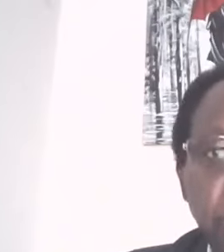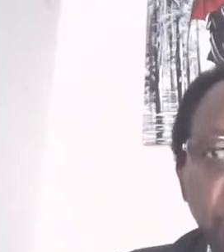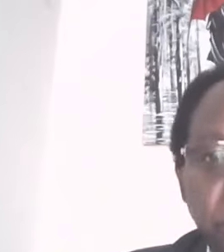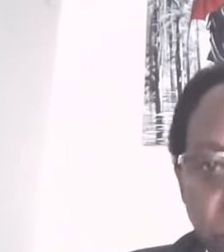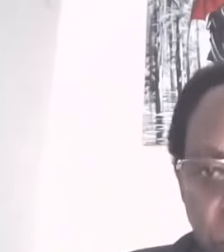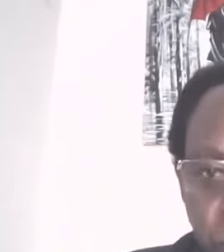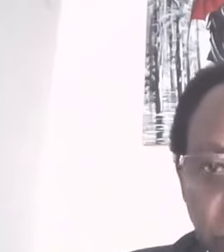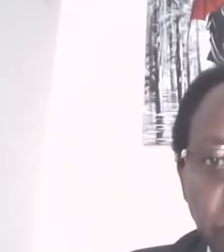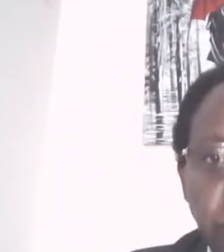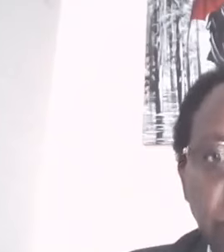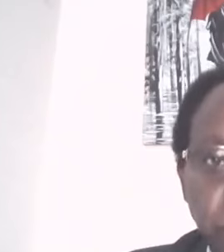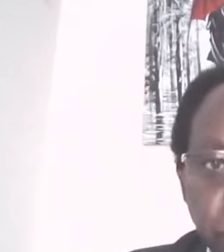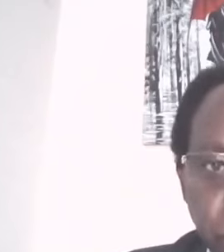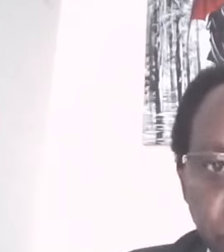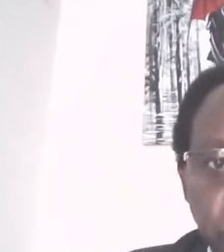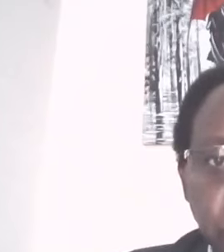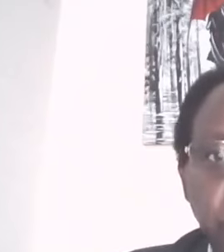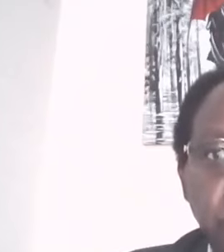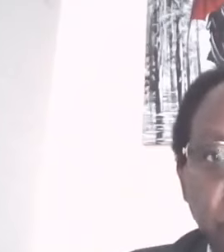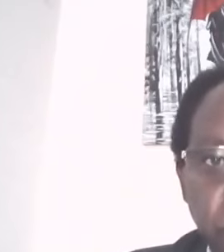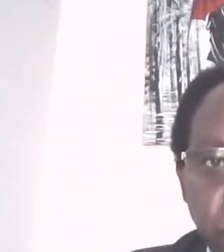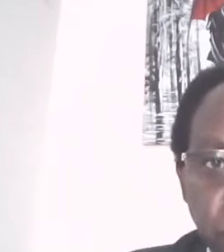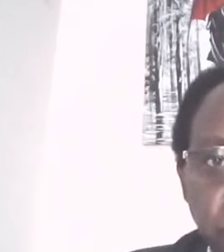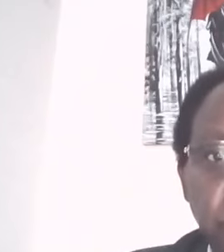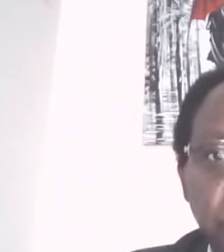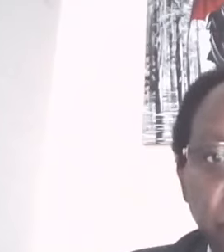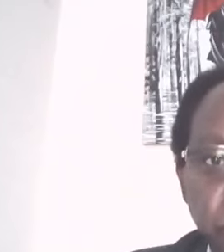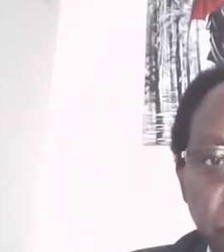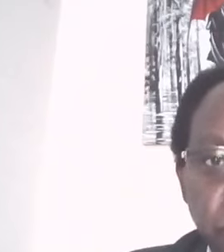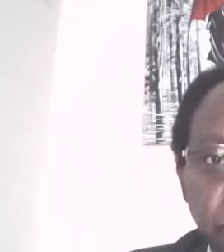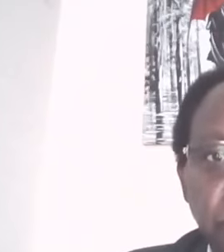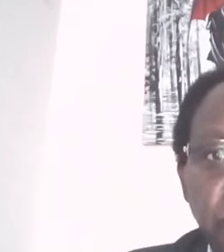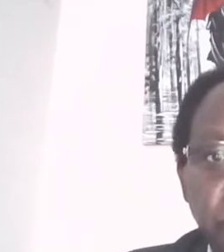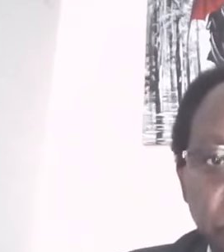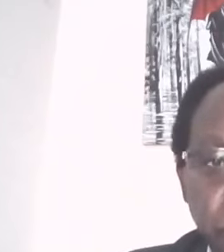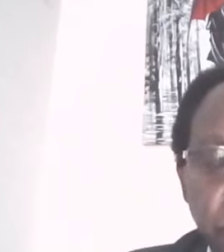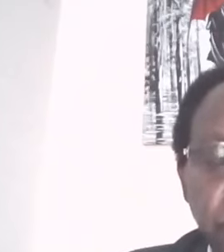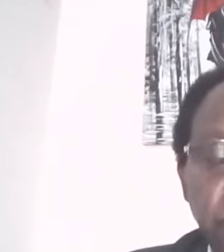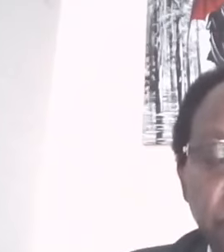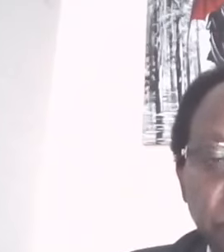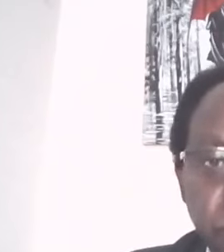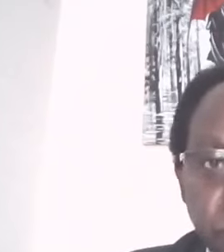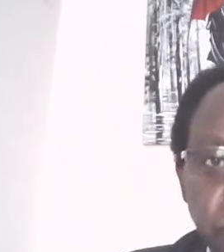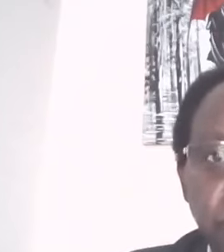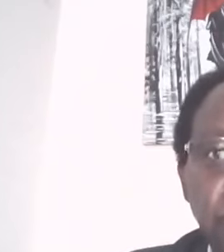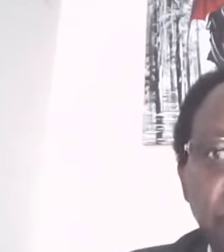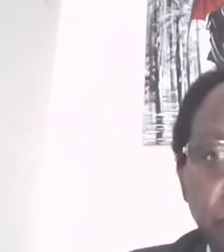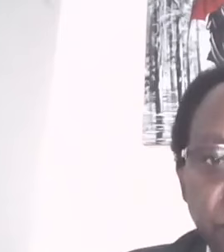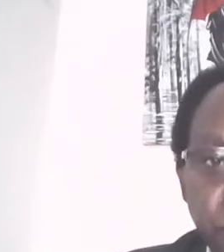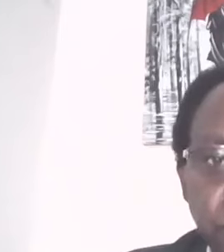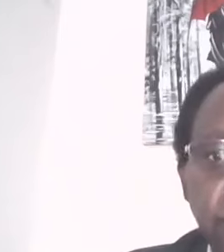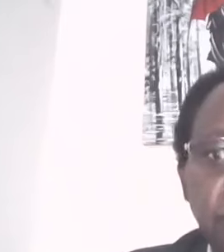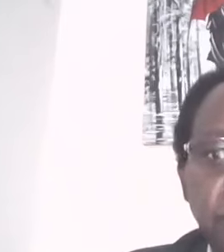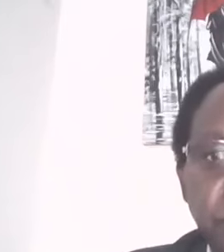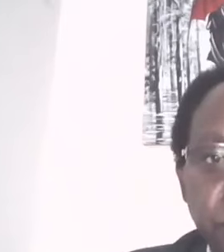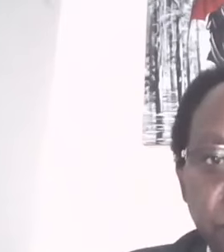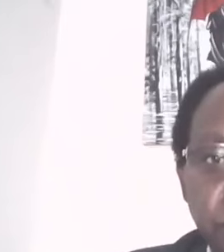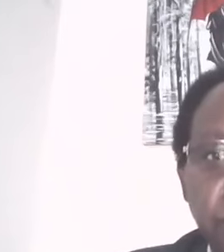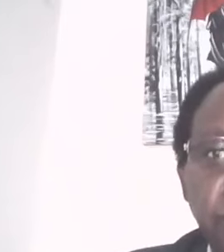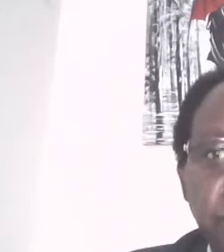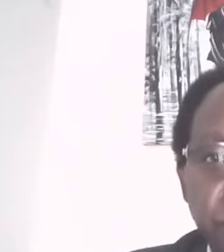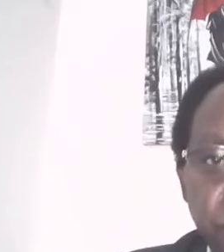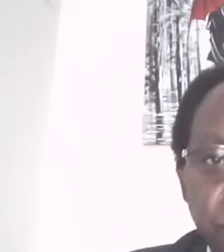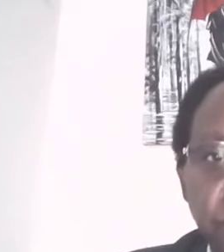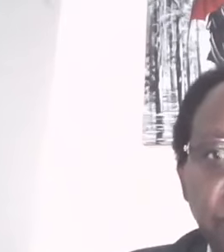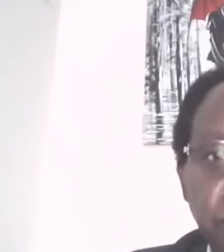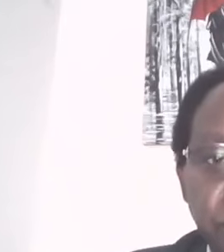and later passed on. So we need to have more interactive sessions with employees to try find help for